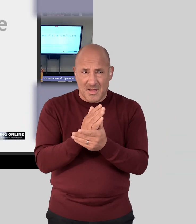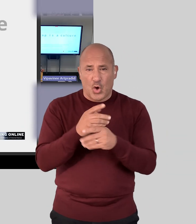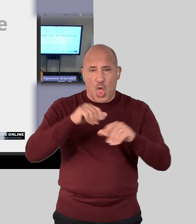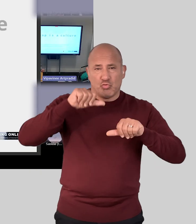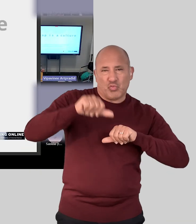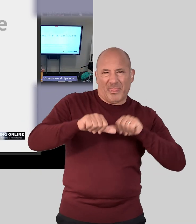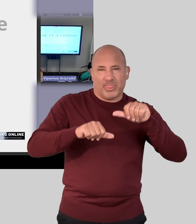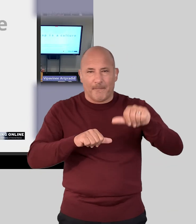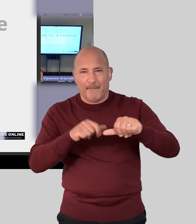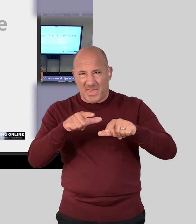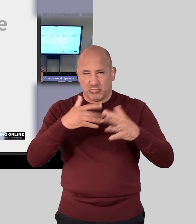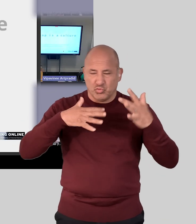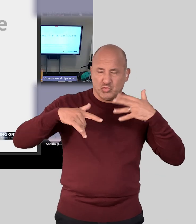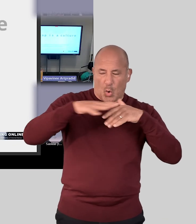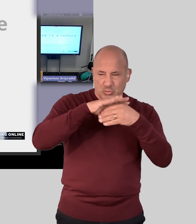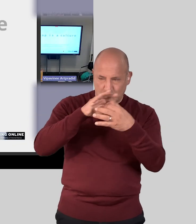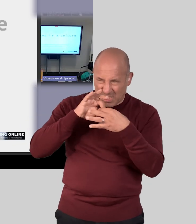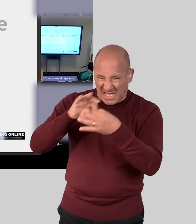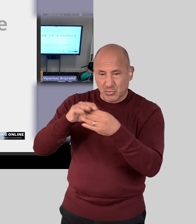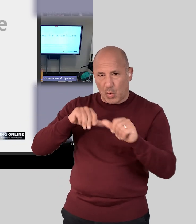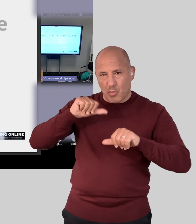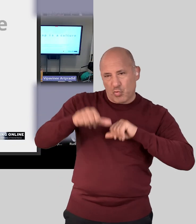social relationship to the rhythm.